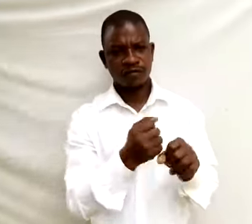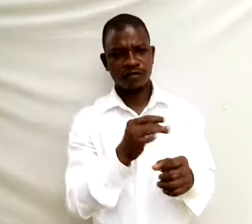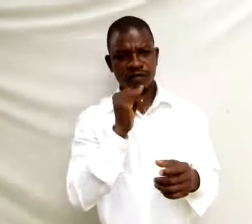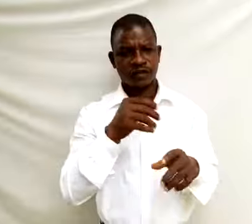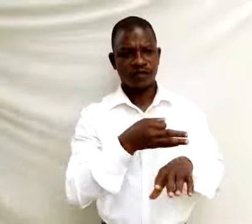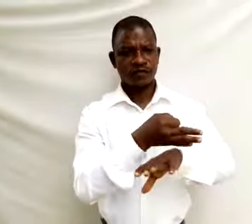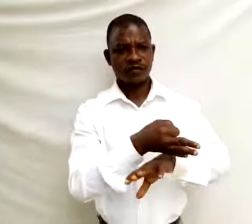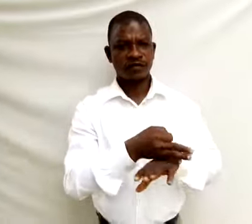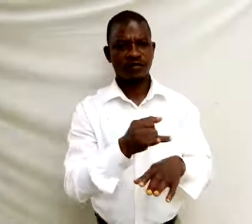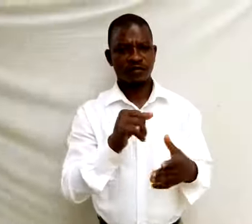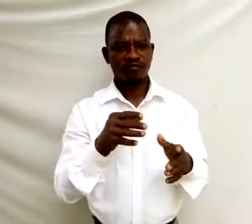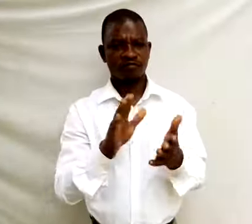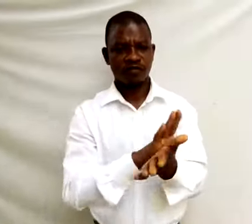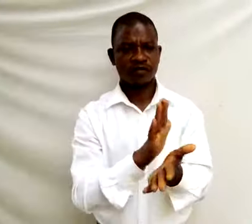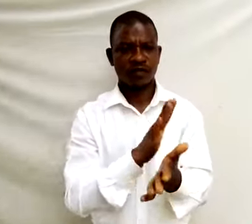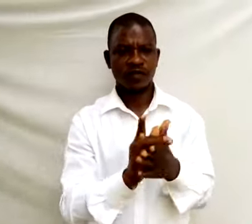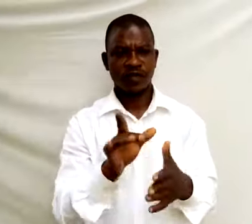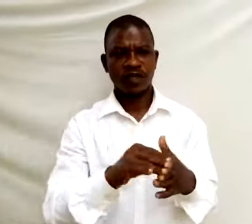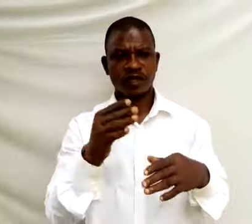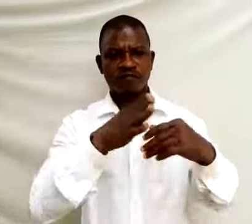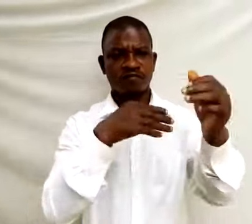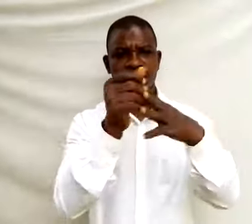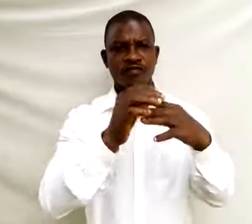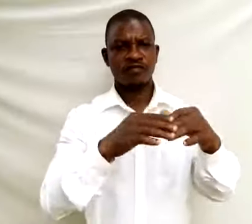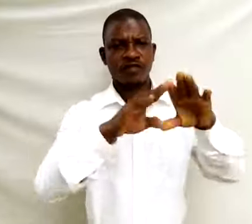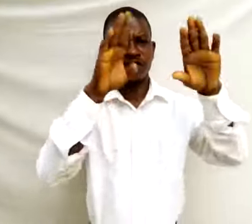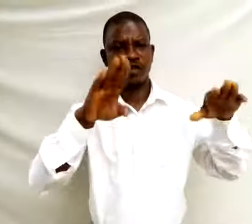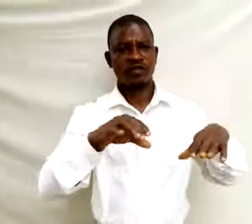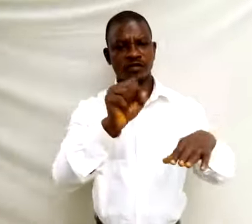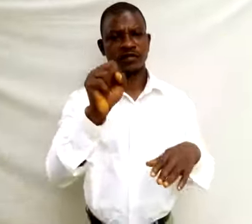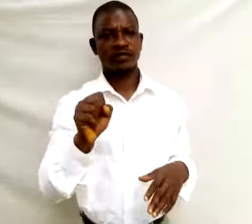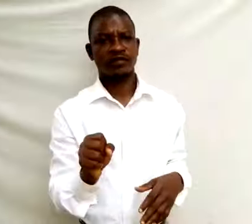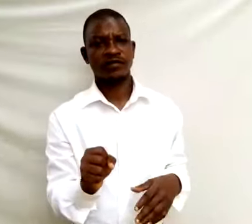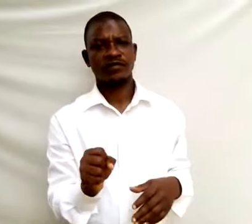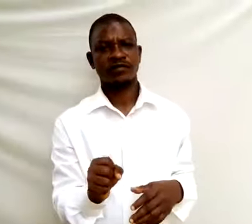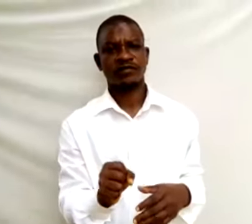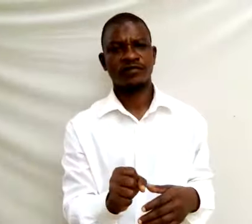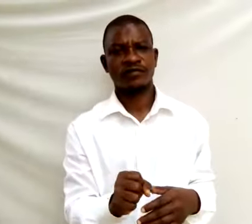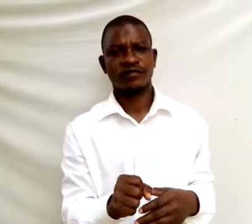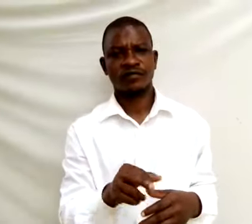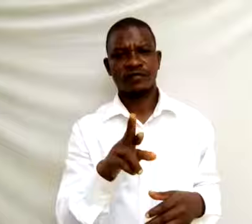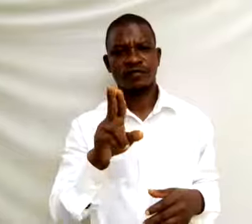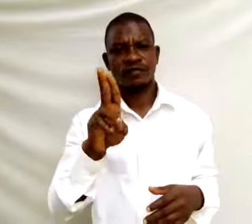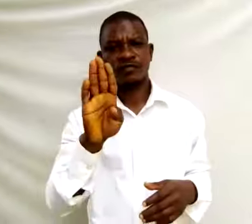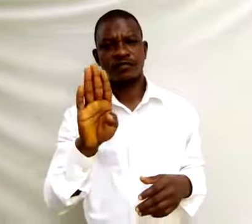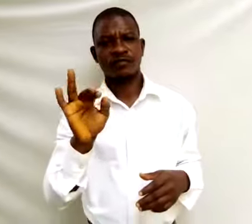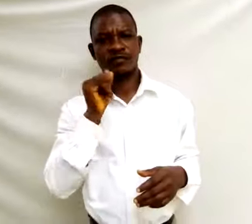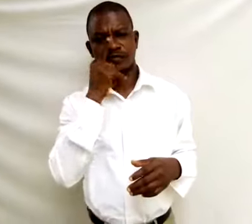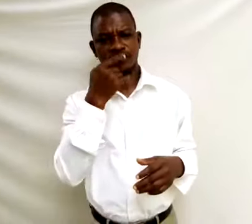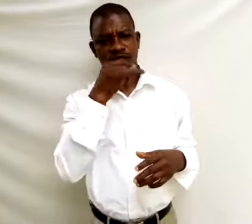furniture, paper, and building houses. Rubber for making